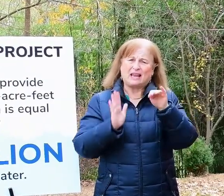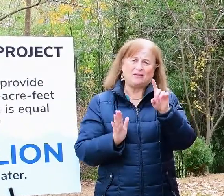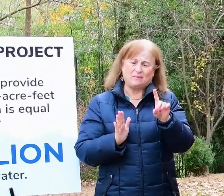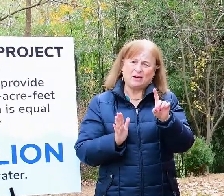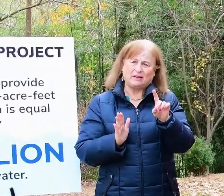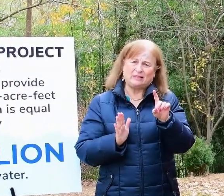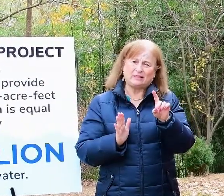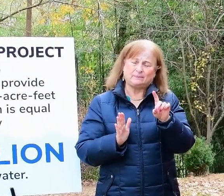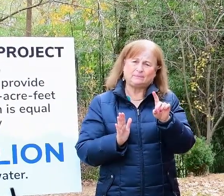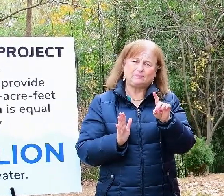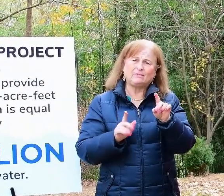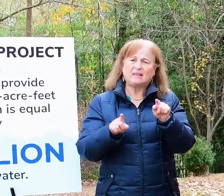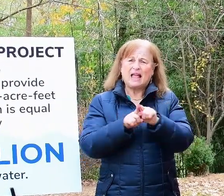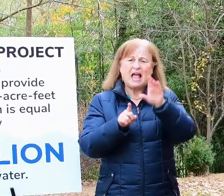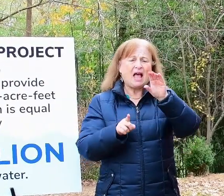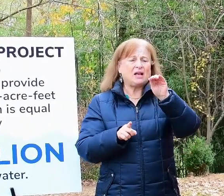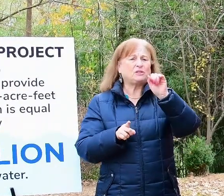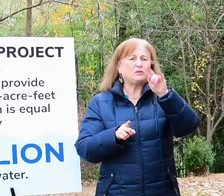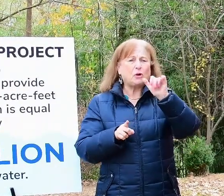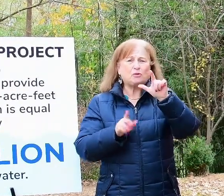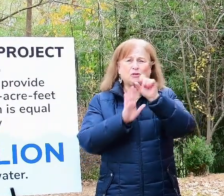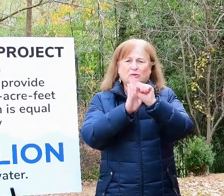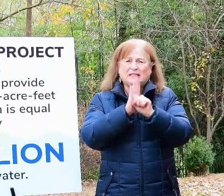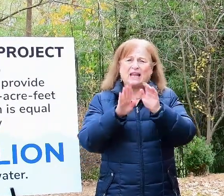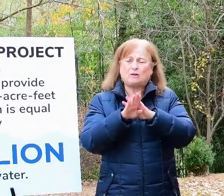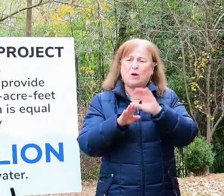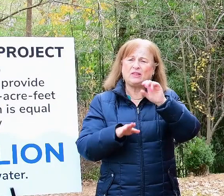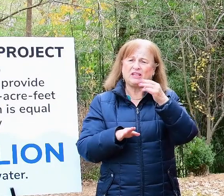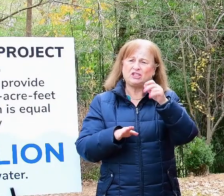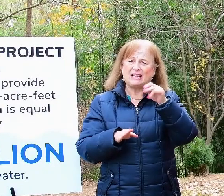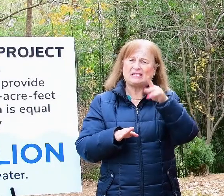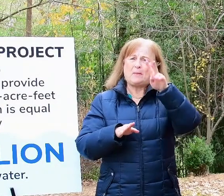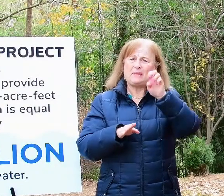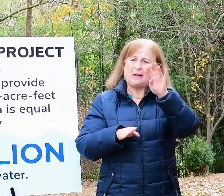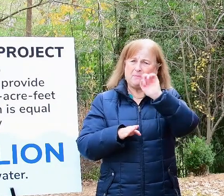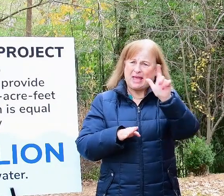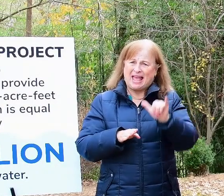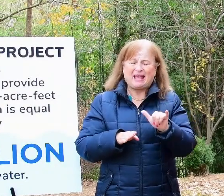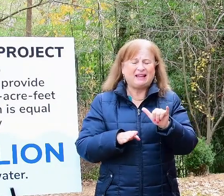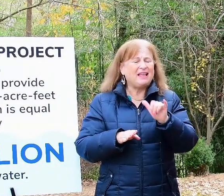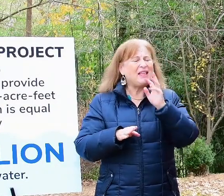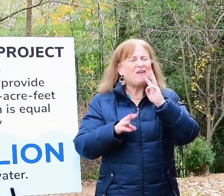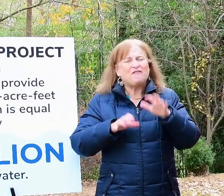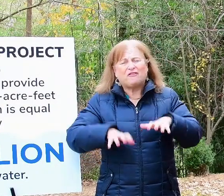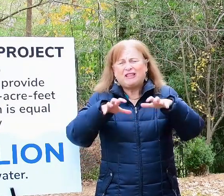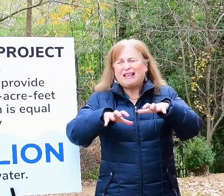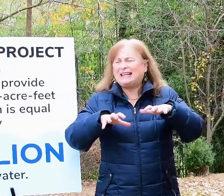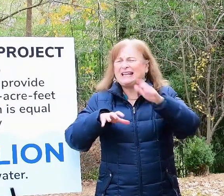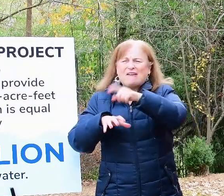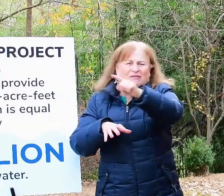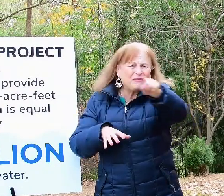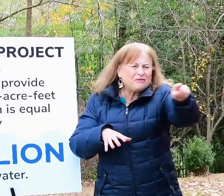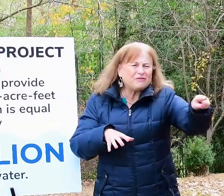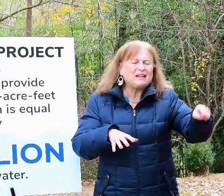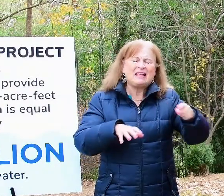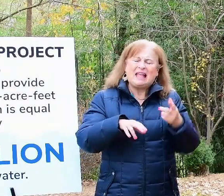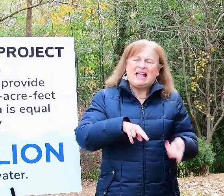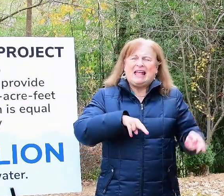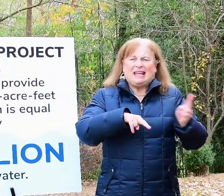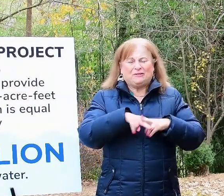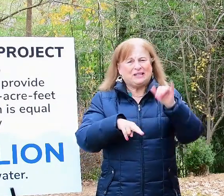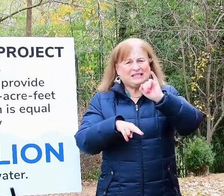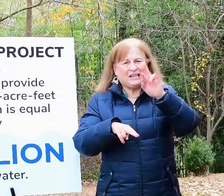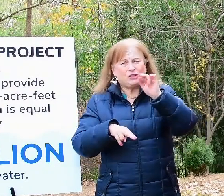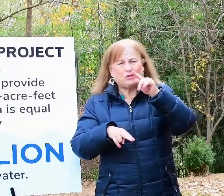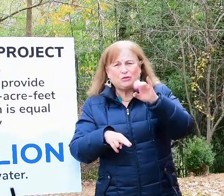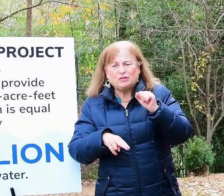Maryland. As a coastal state on the Chesapeake Bay, there's flooding in almost every jurisdiction, leading to increased insurance